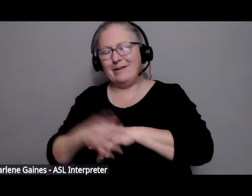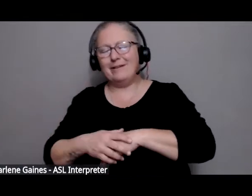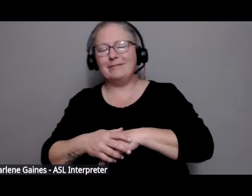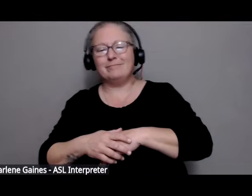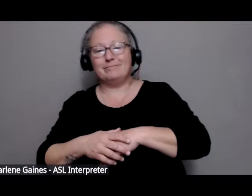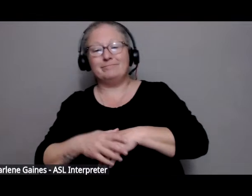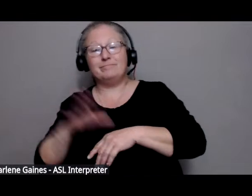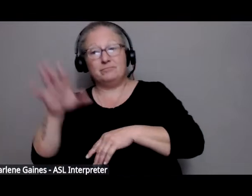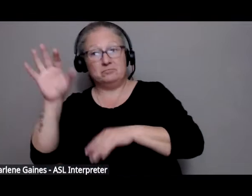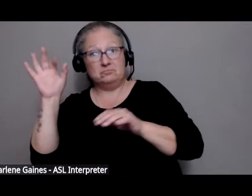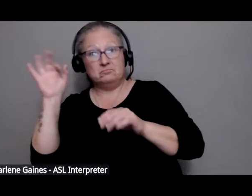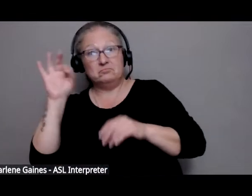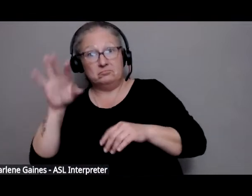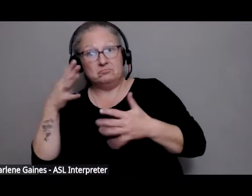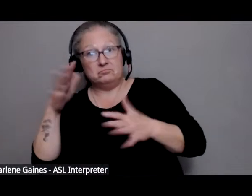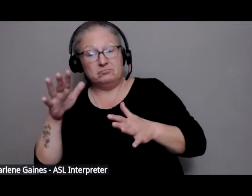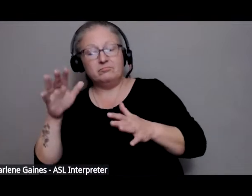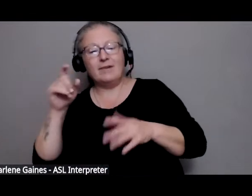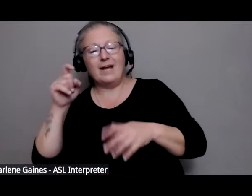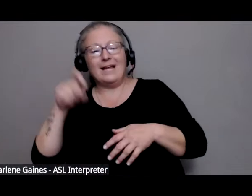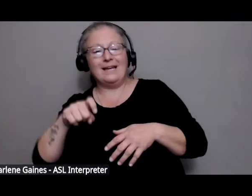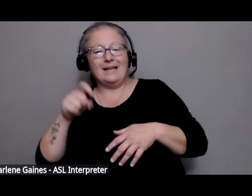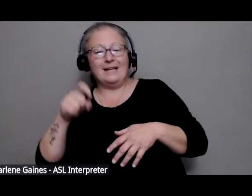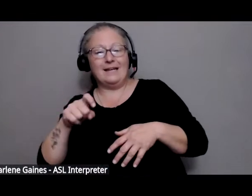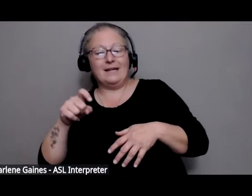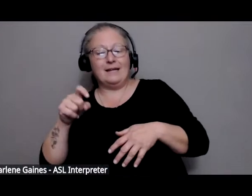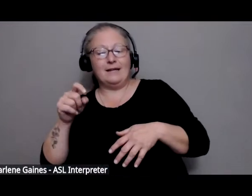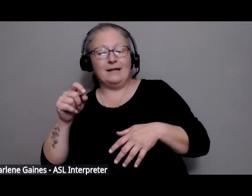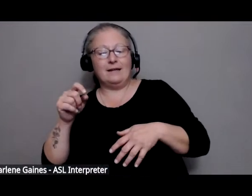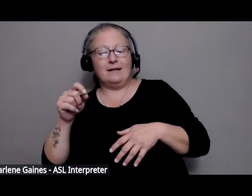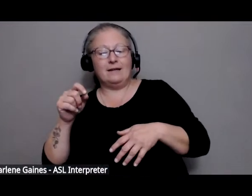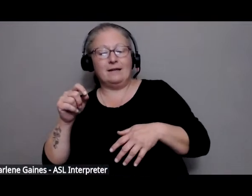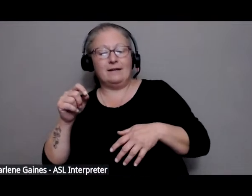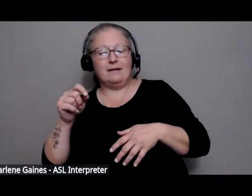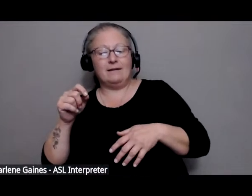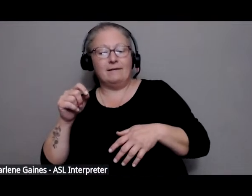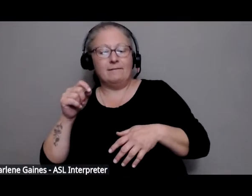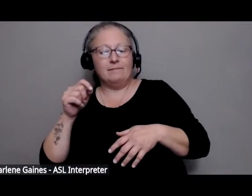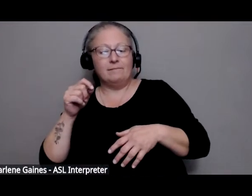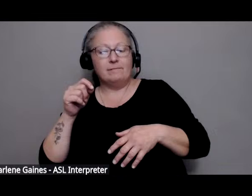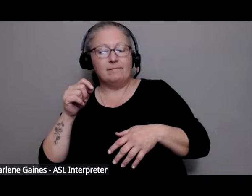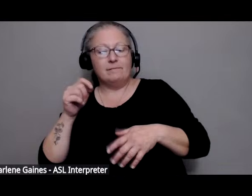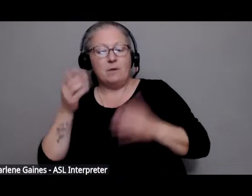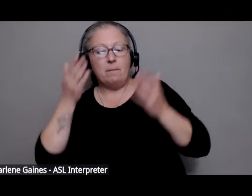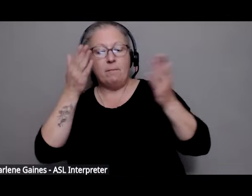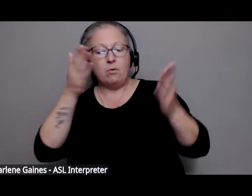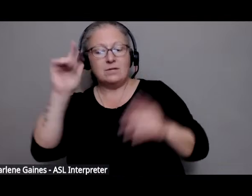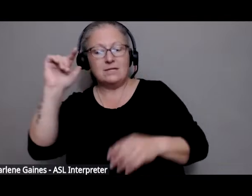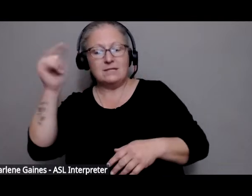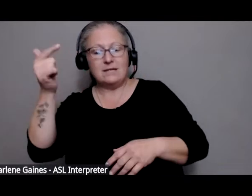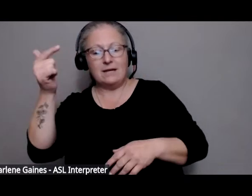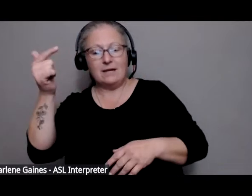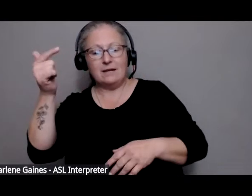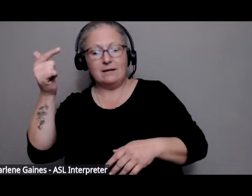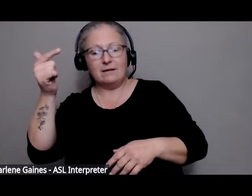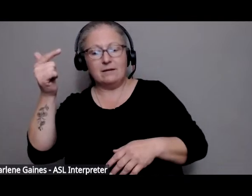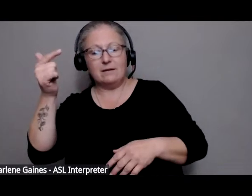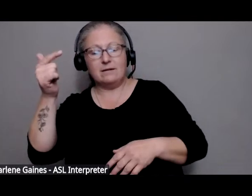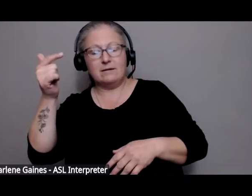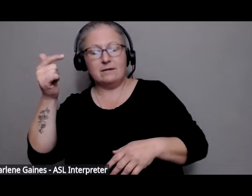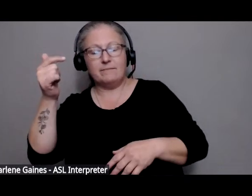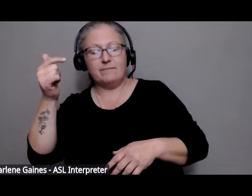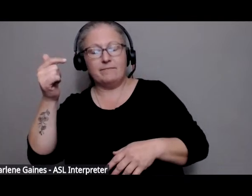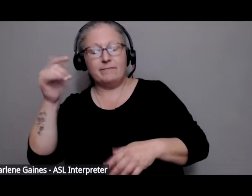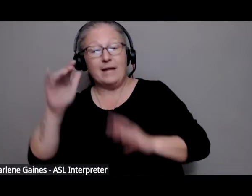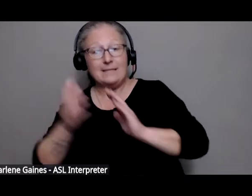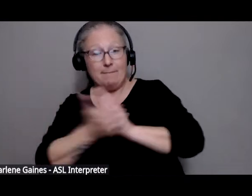input. Yeah, I need I'm a motion and a second to approve. Okay, do we have a? So motion? as amended?